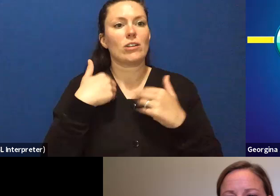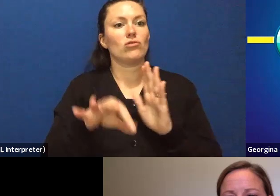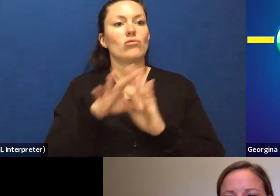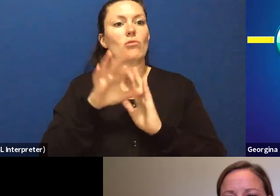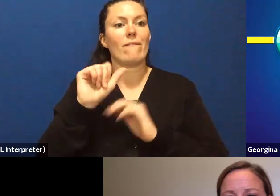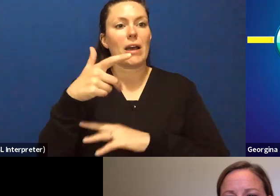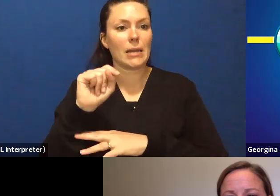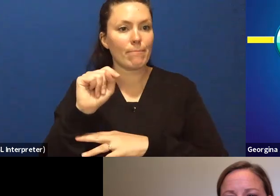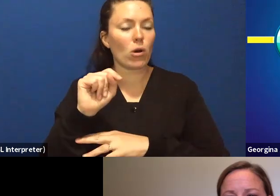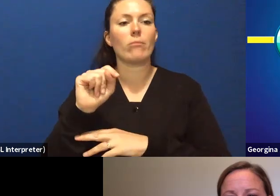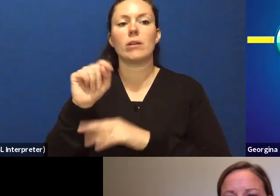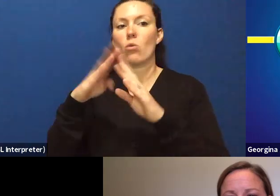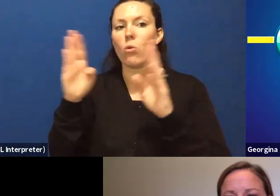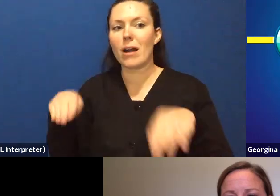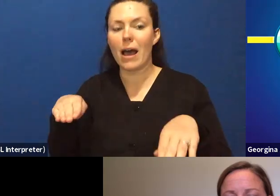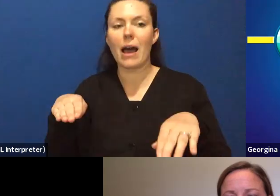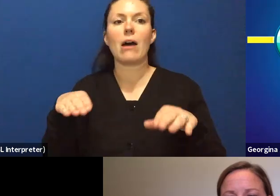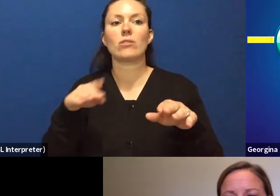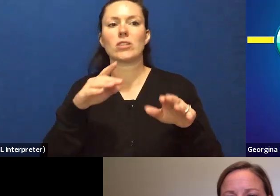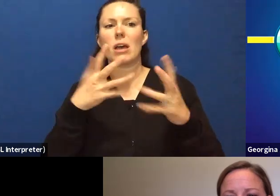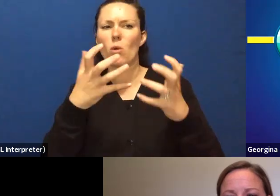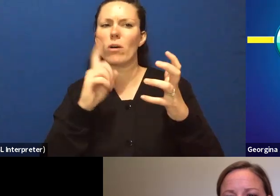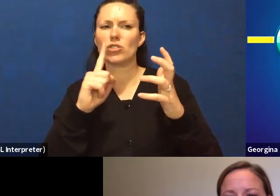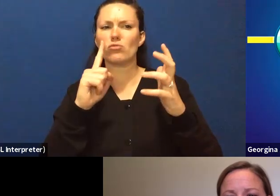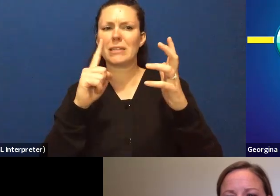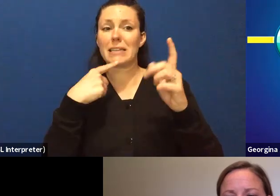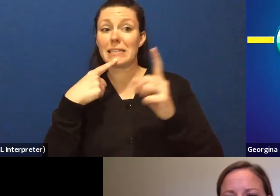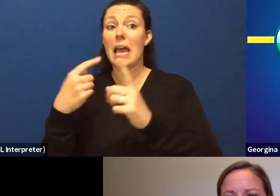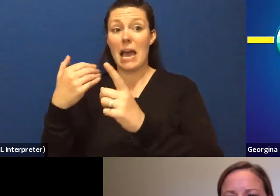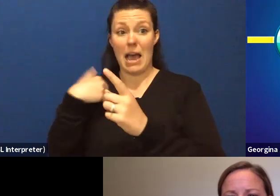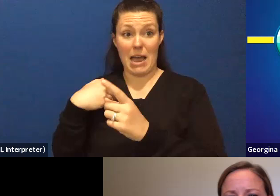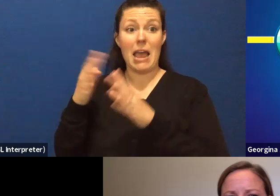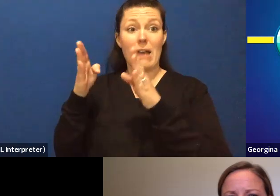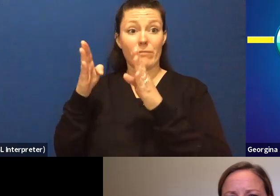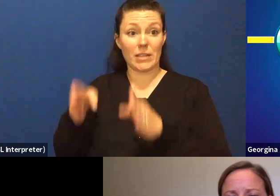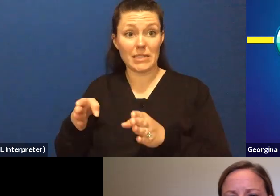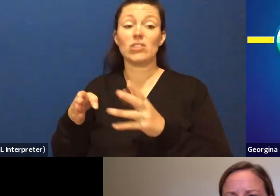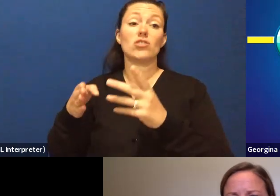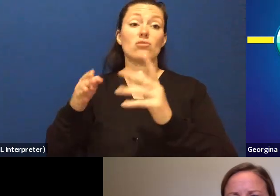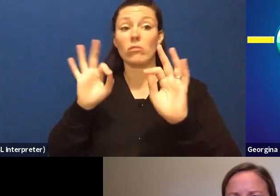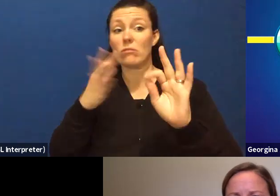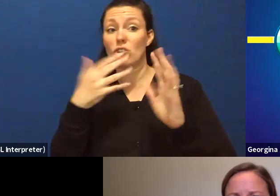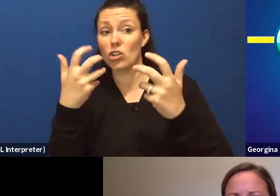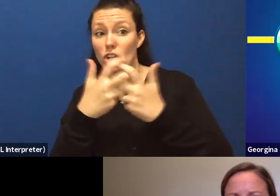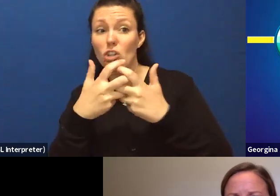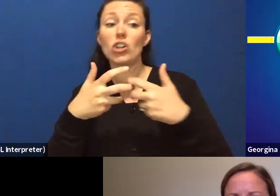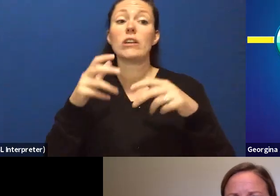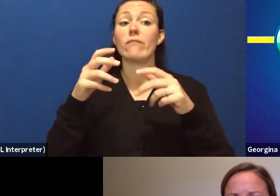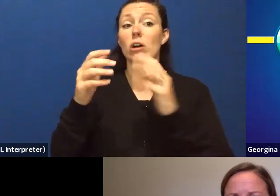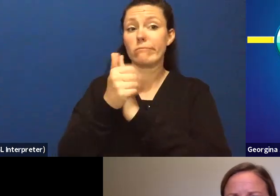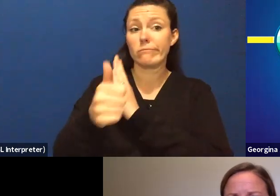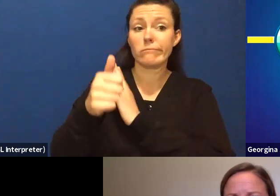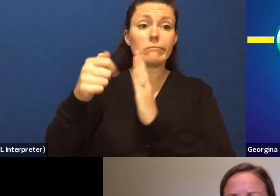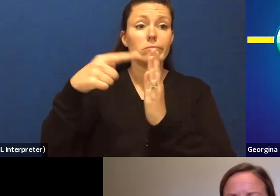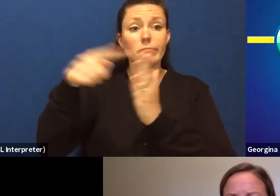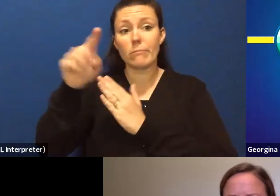and we're trying to, you know, really market or say, you know, I have so-and-so who is really good on communicating, who is really good on paying bills, or who has